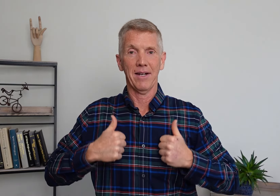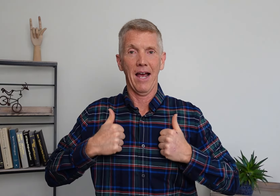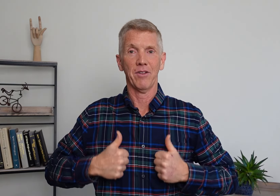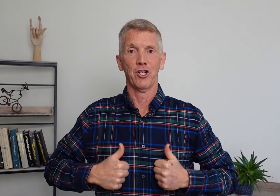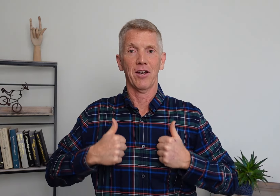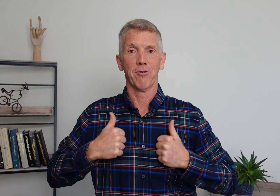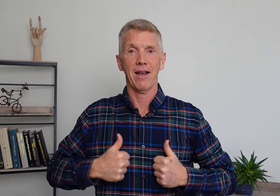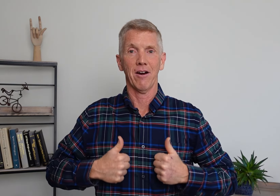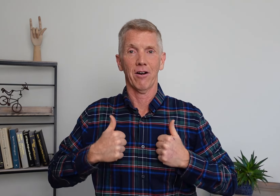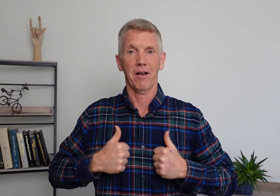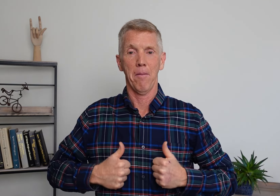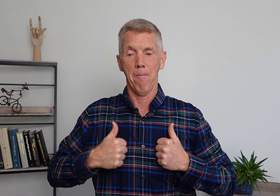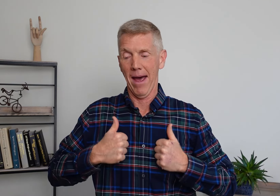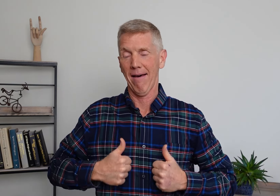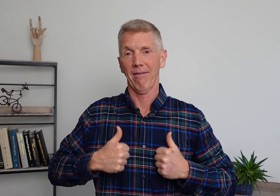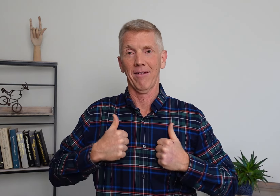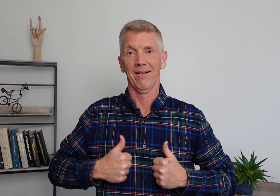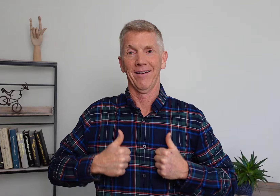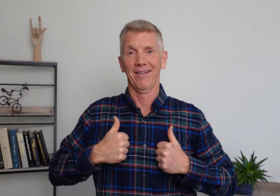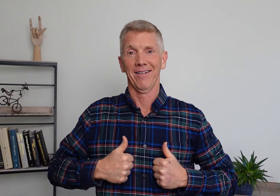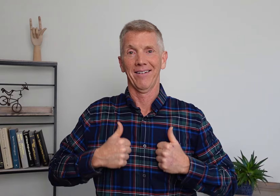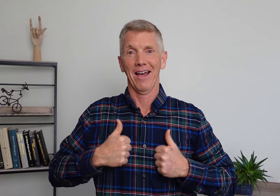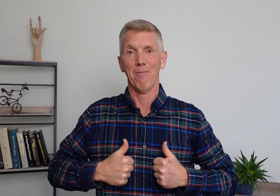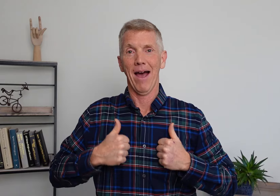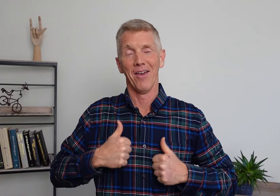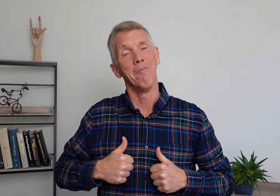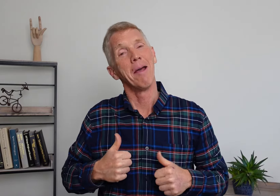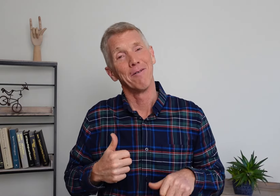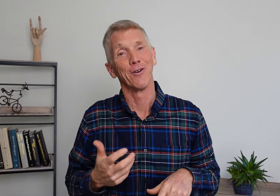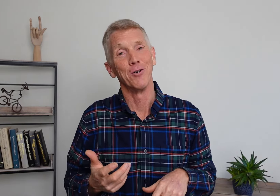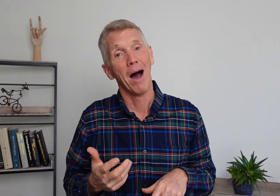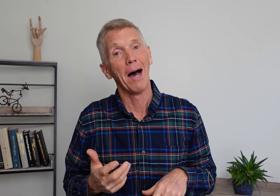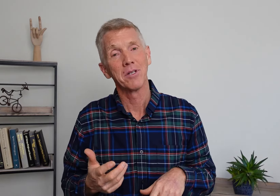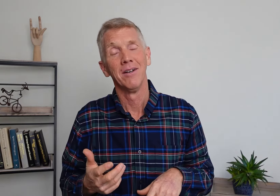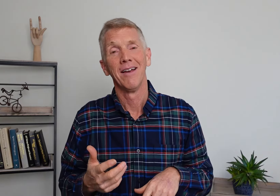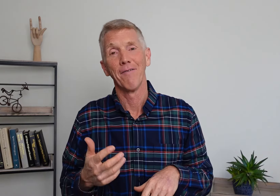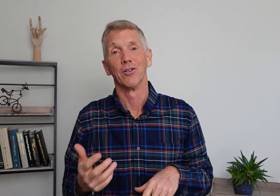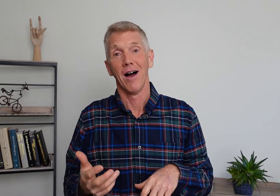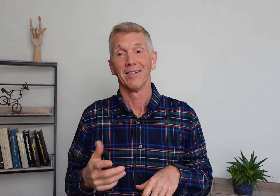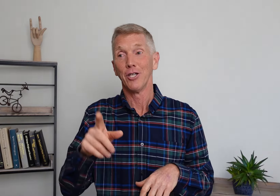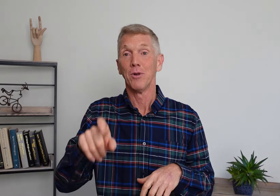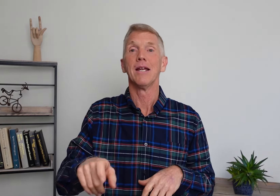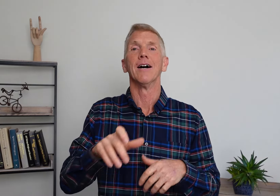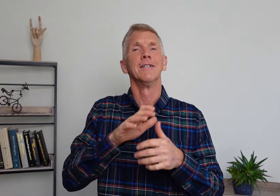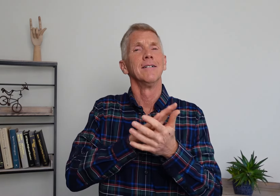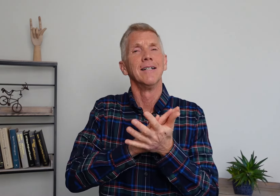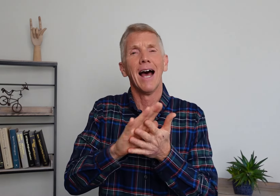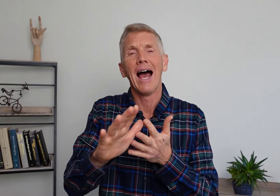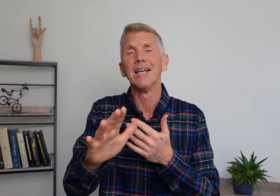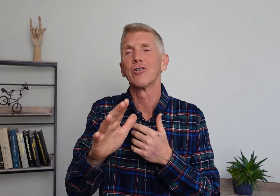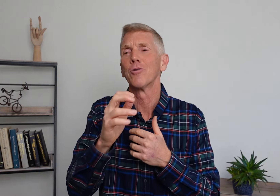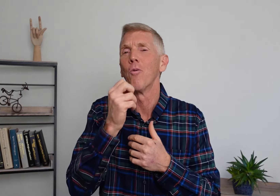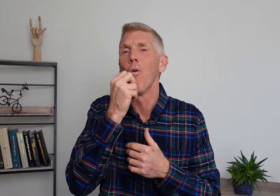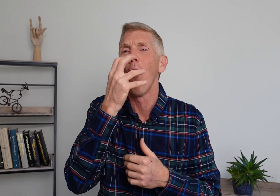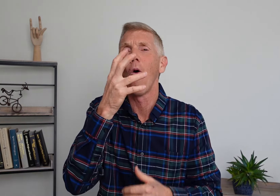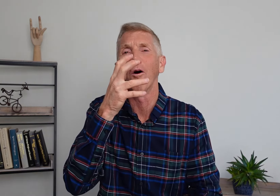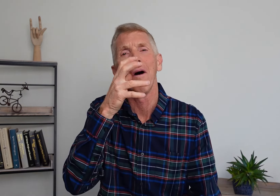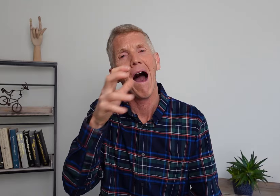down the chest right here. Bath. Okay, bath. And maybe for you moms, after a long day, you need a nice, warm,